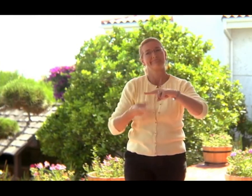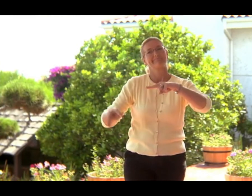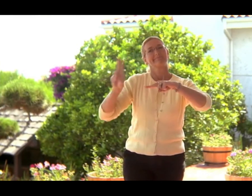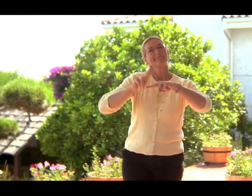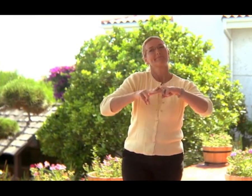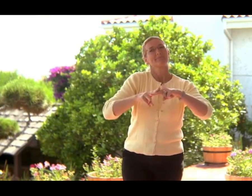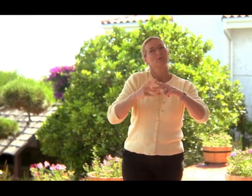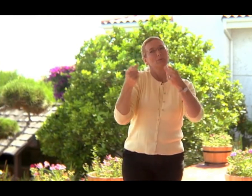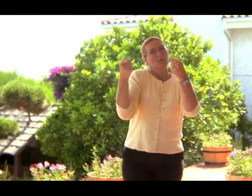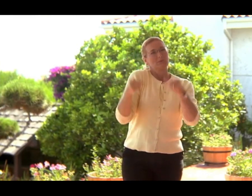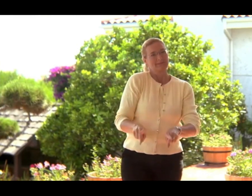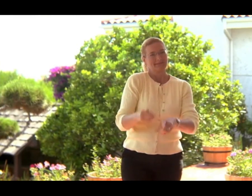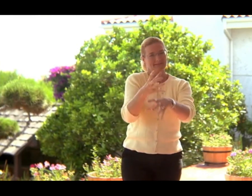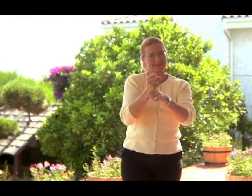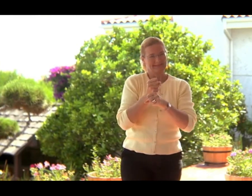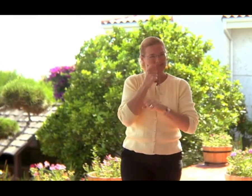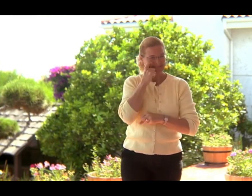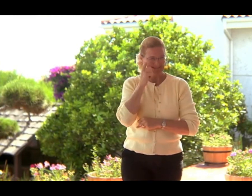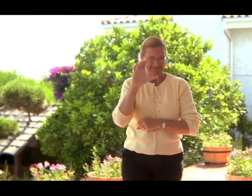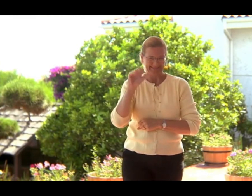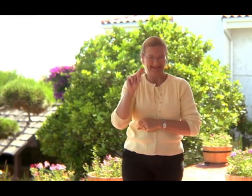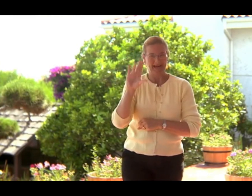can also increase your risk of getting skin cancer.